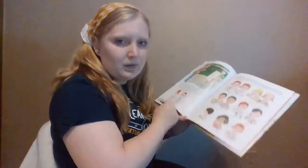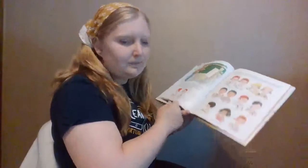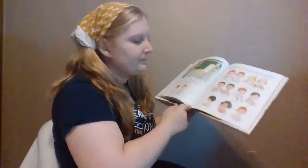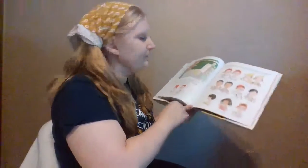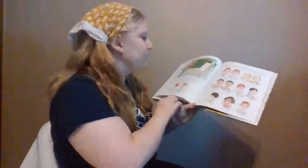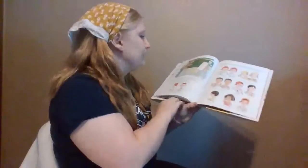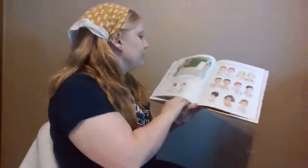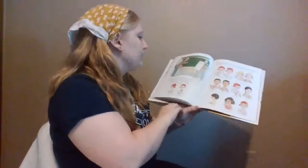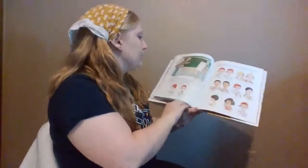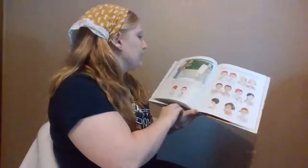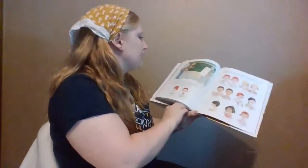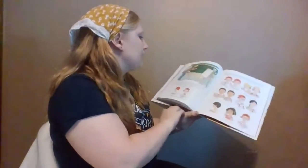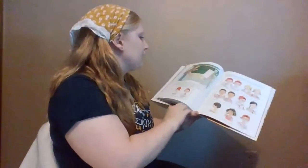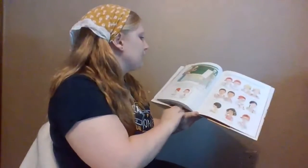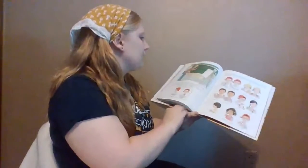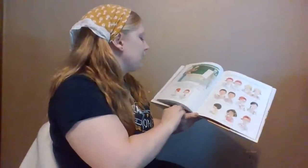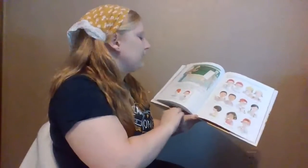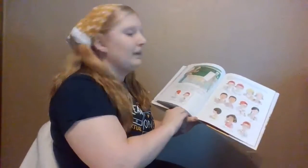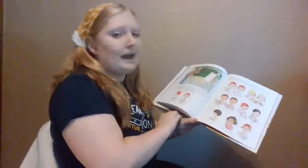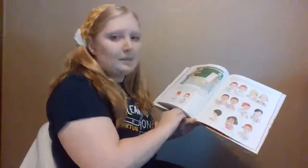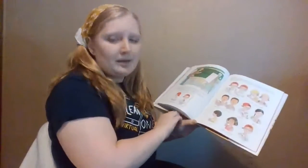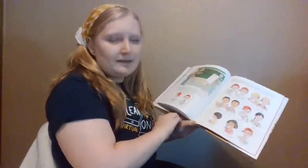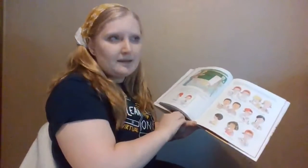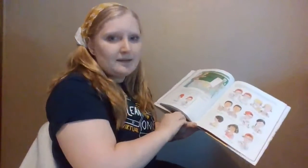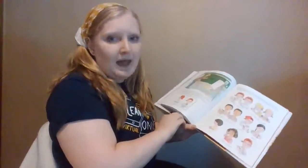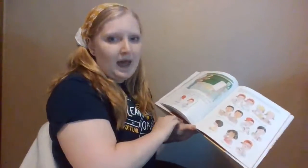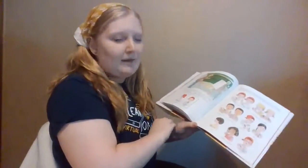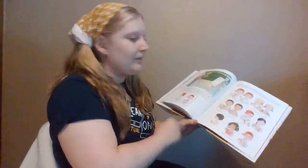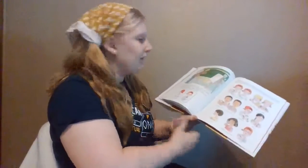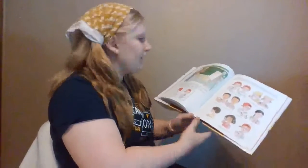cool. I know a lot of places have